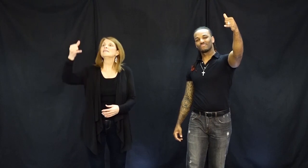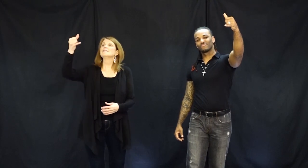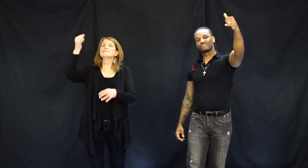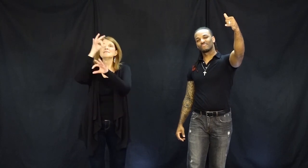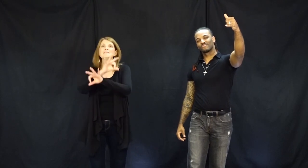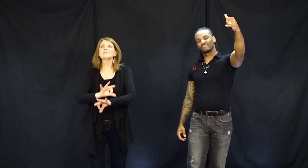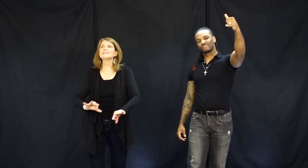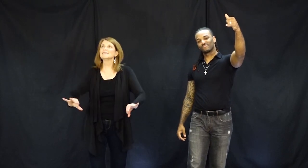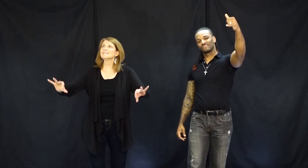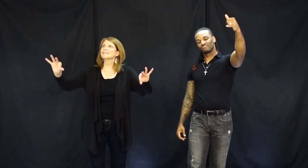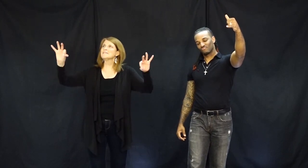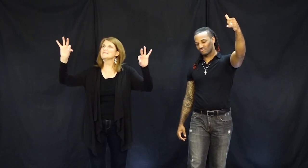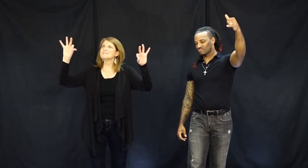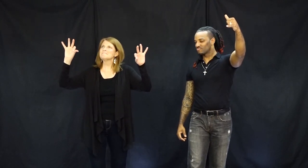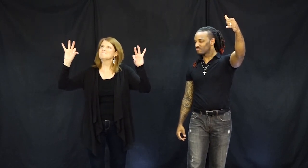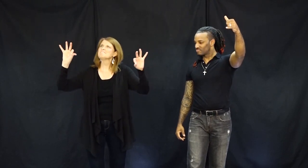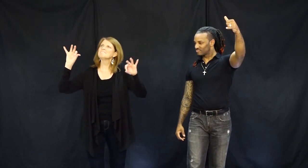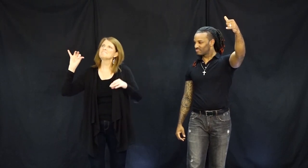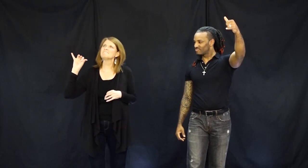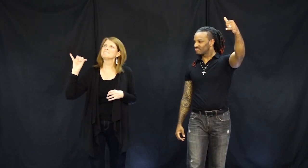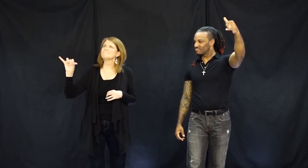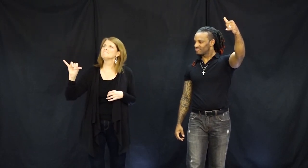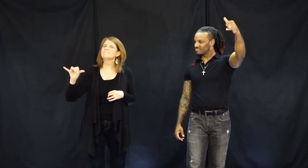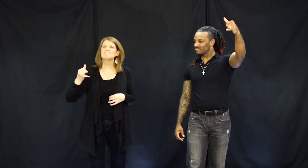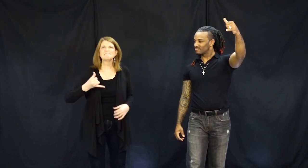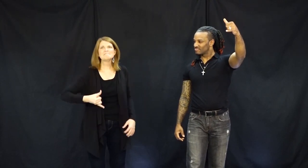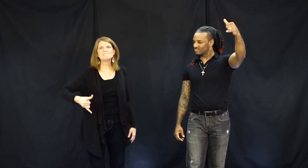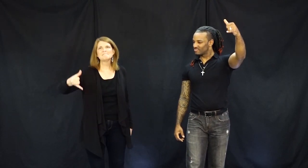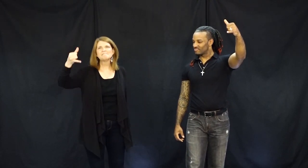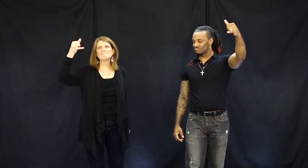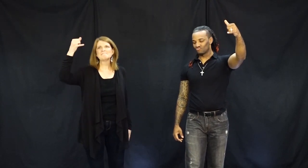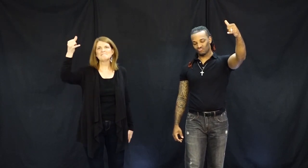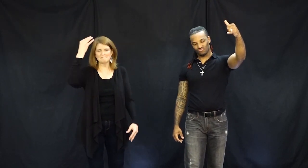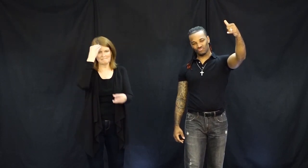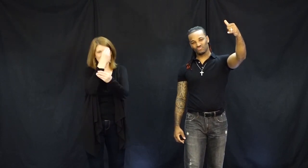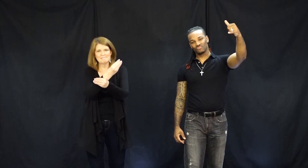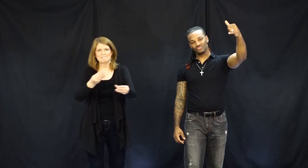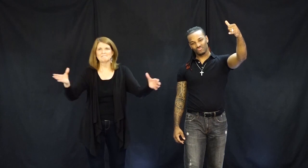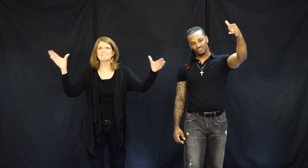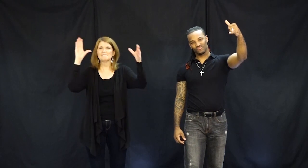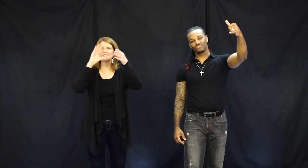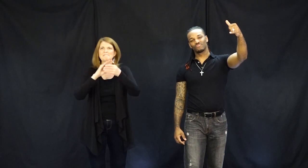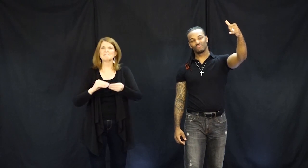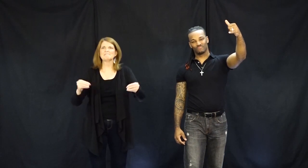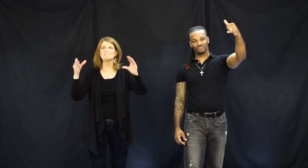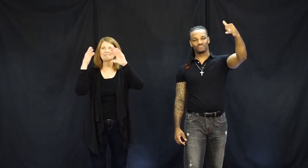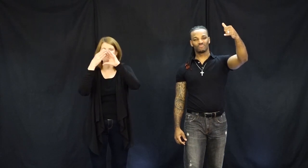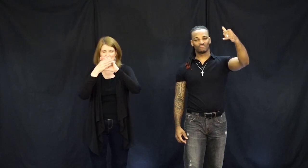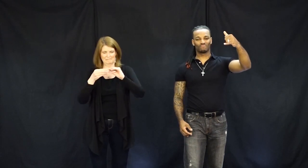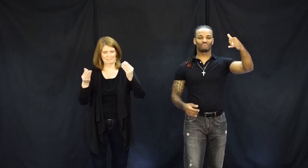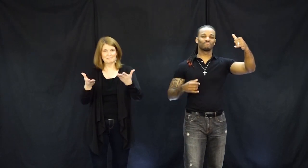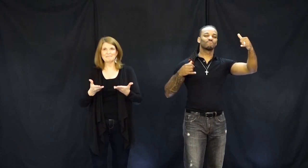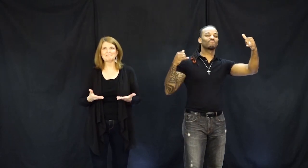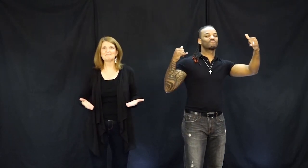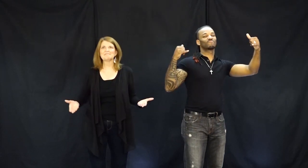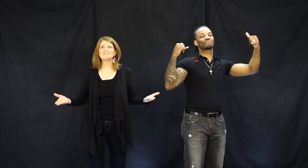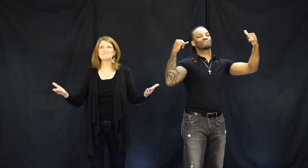to freedom. They'll tell the story of tonight. Raise a glass to